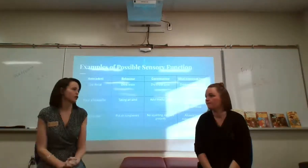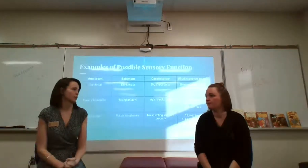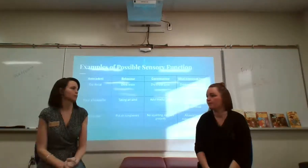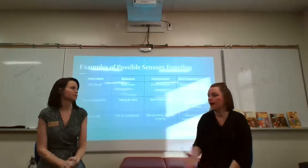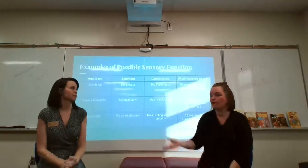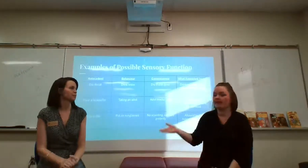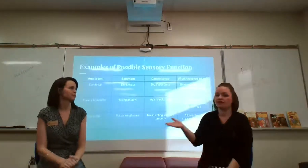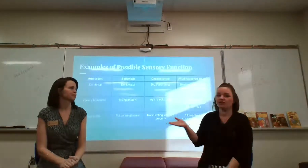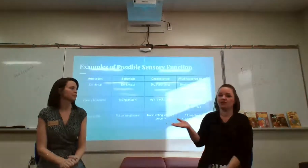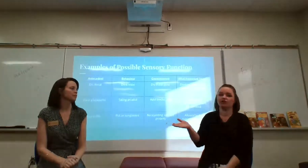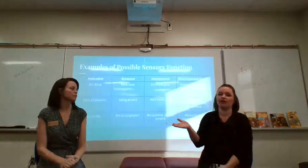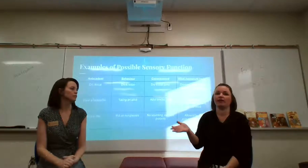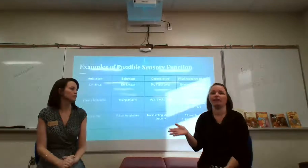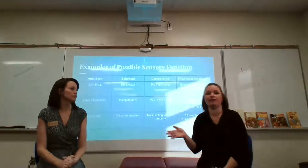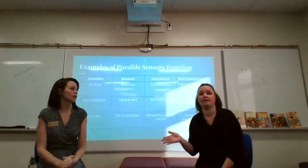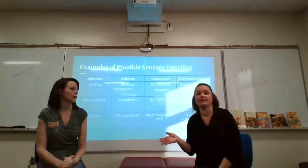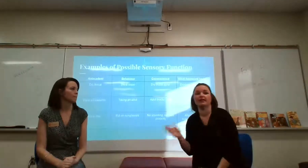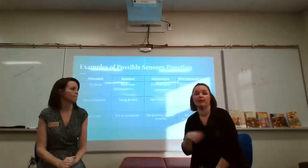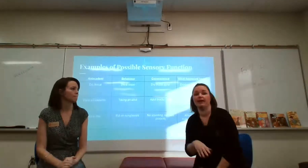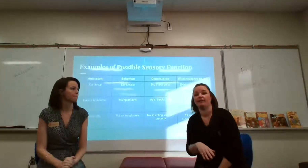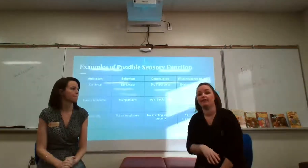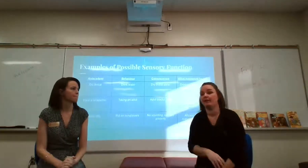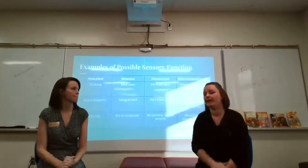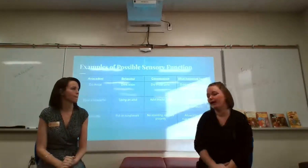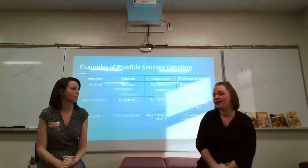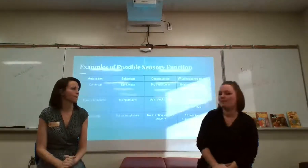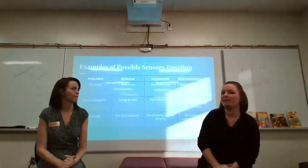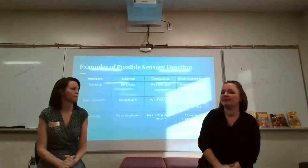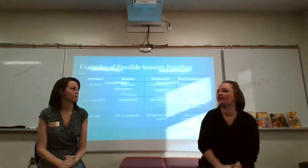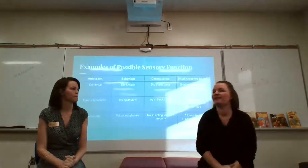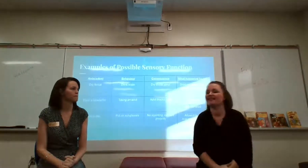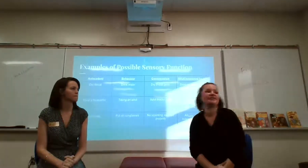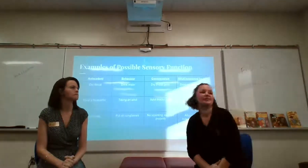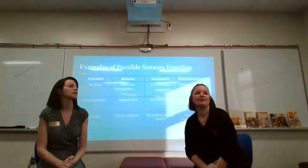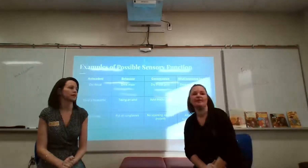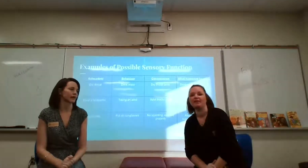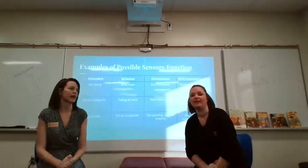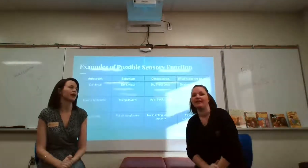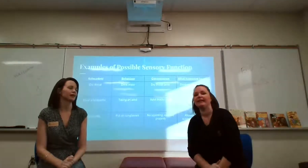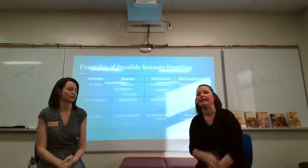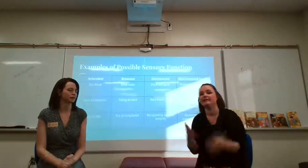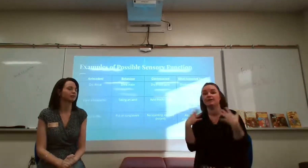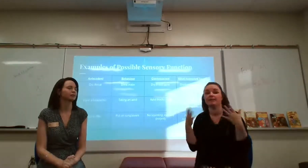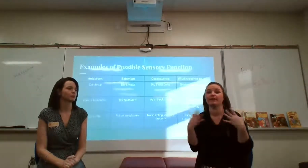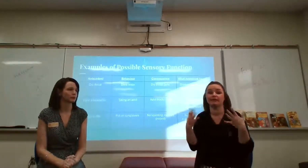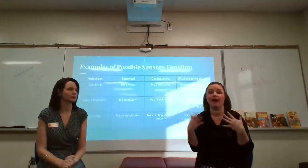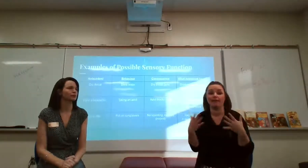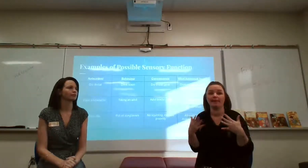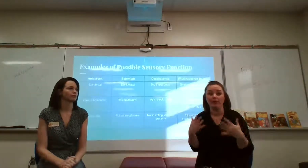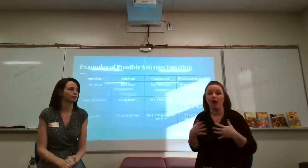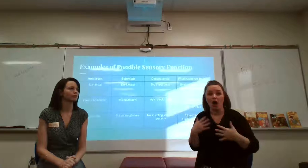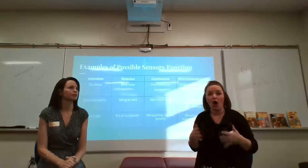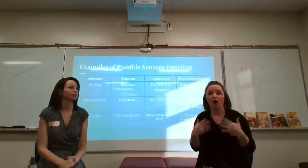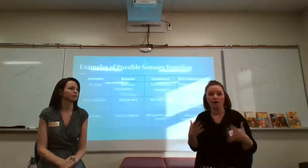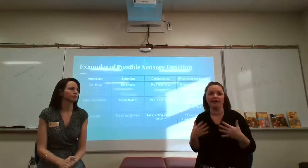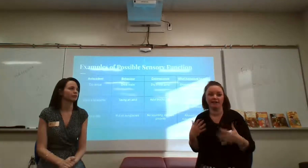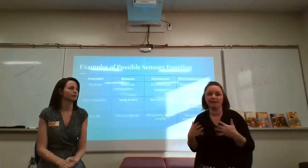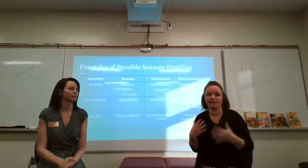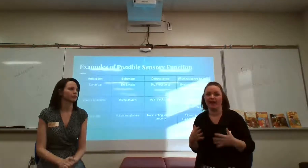sure. I would think too that Jen and I have often seen a lot of behaviors that I'm like, it probably started as sensory when they were really little. So something like flapping. All kiddos flap.